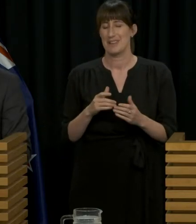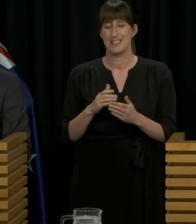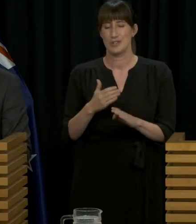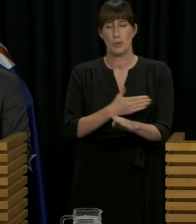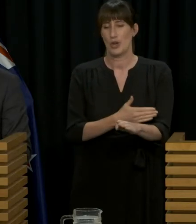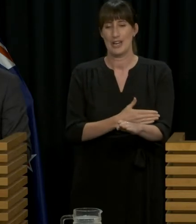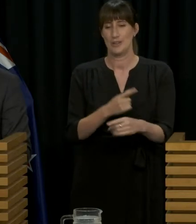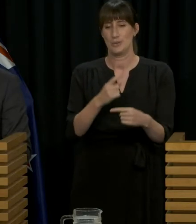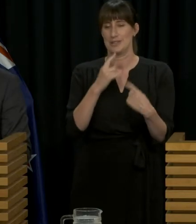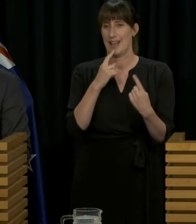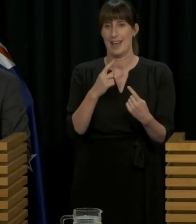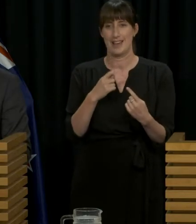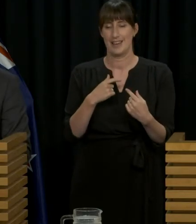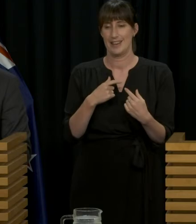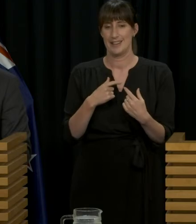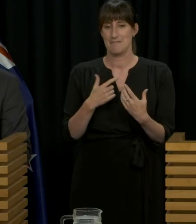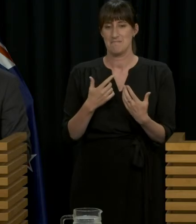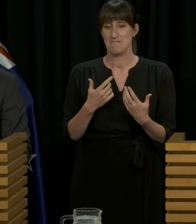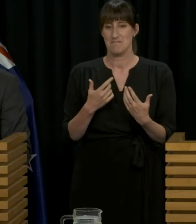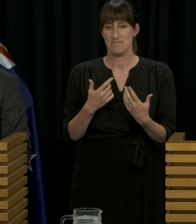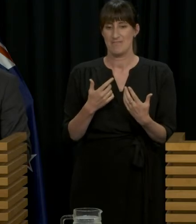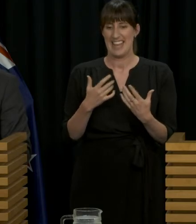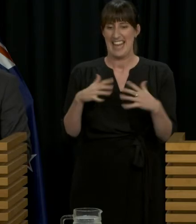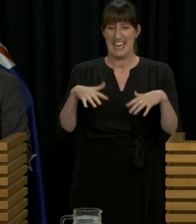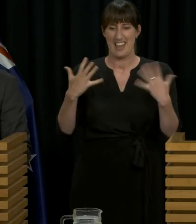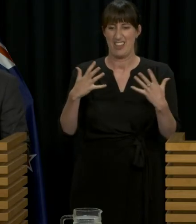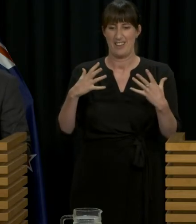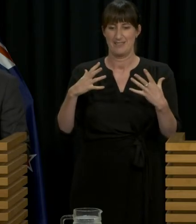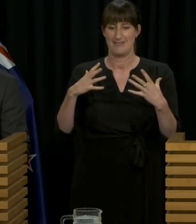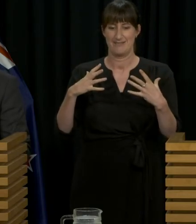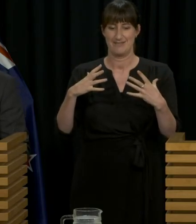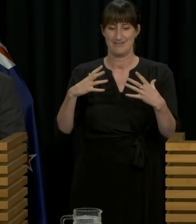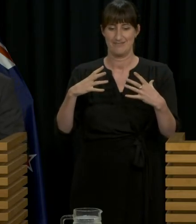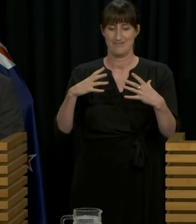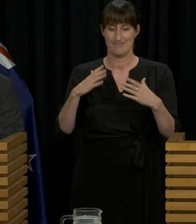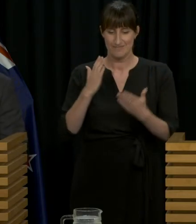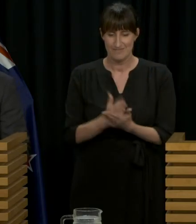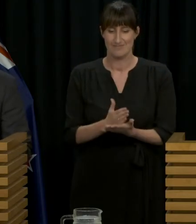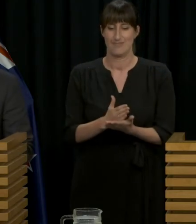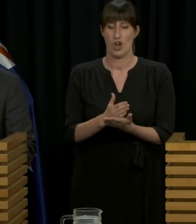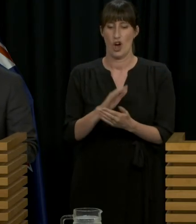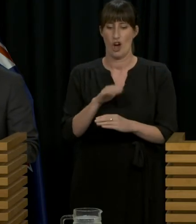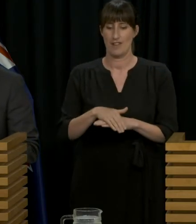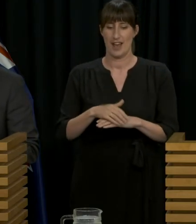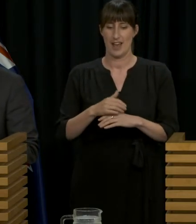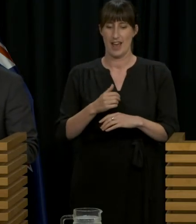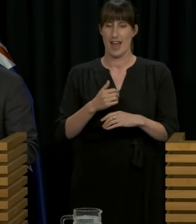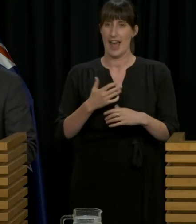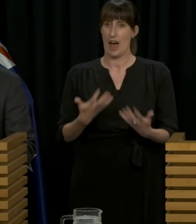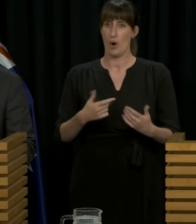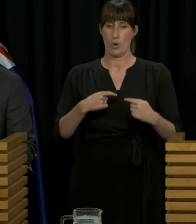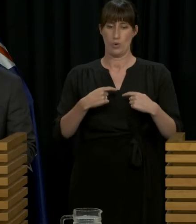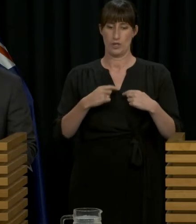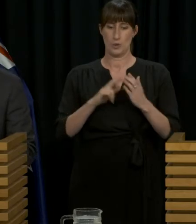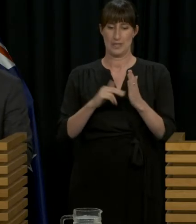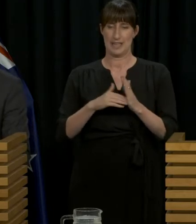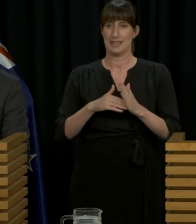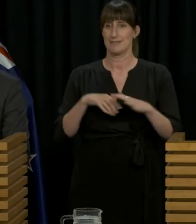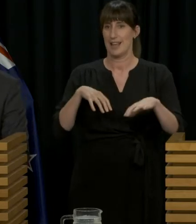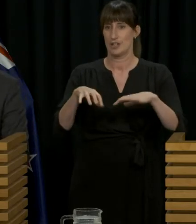be drawing those, any kind of conclusive result on how we've done.